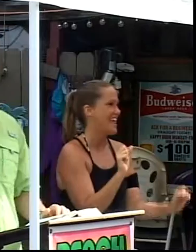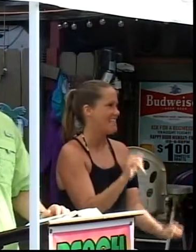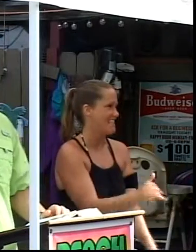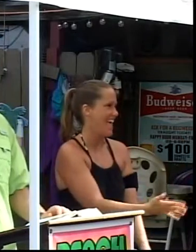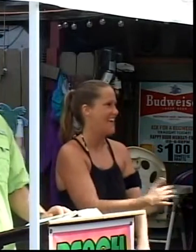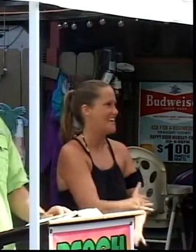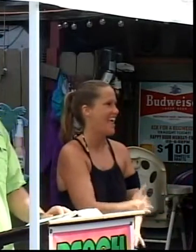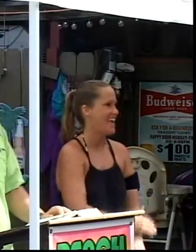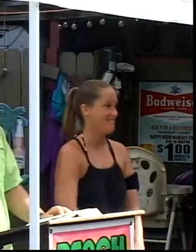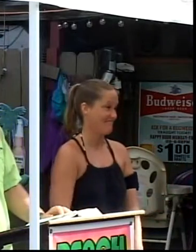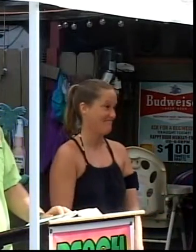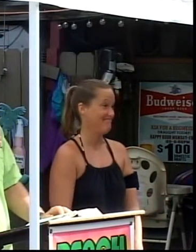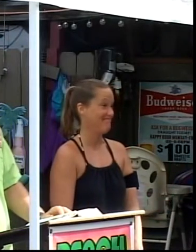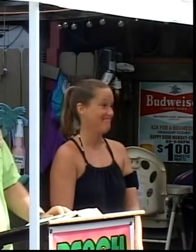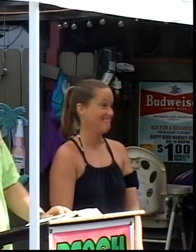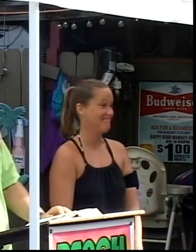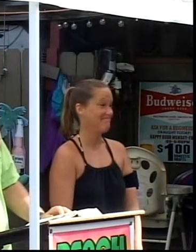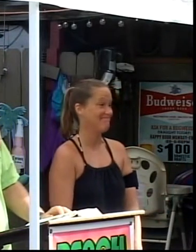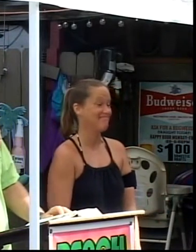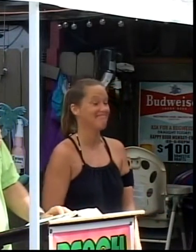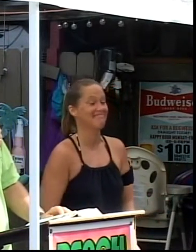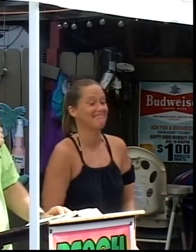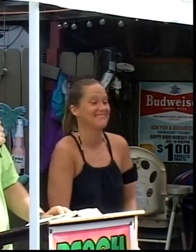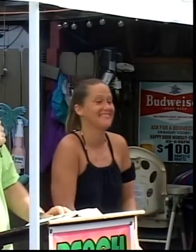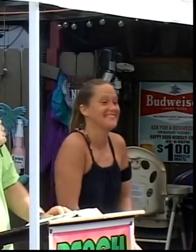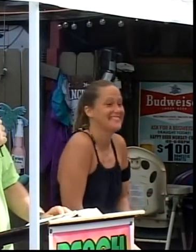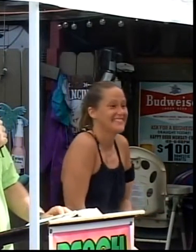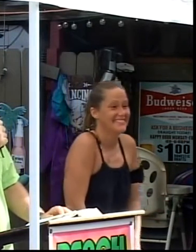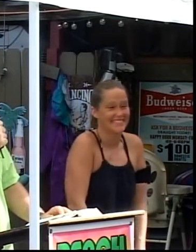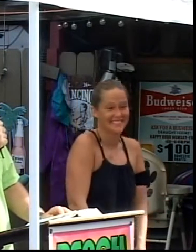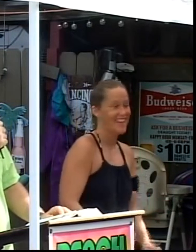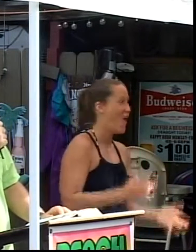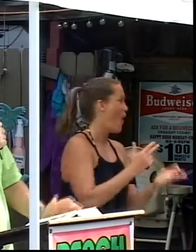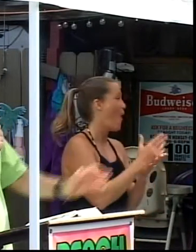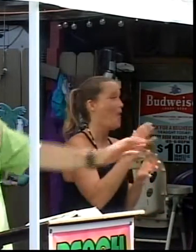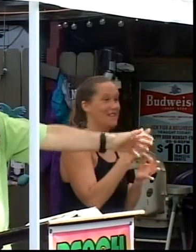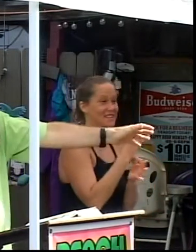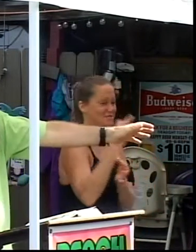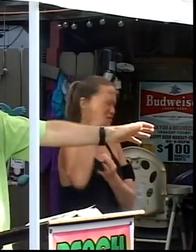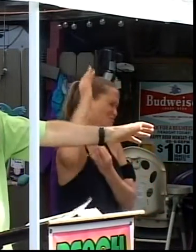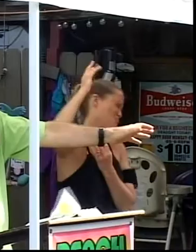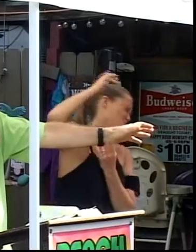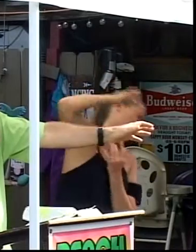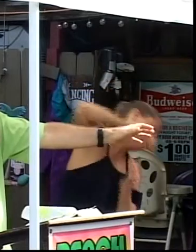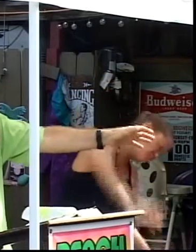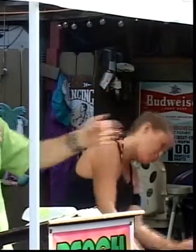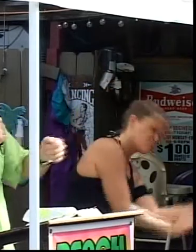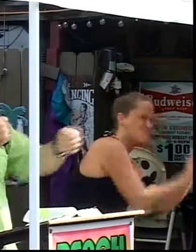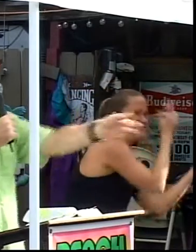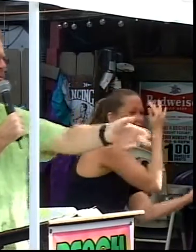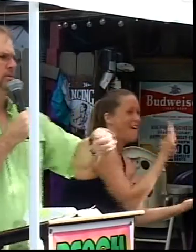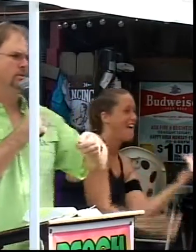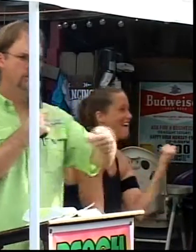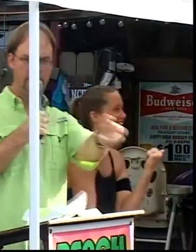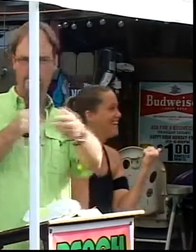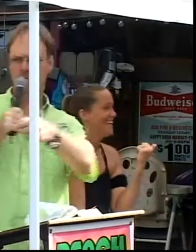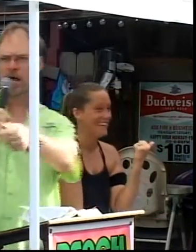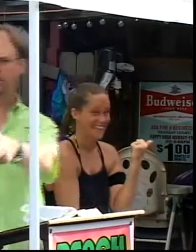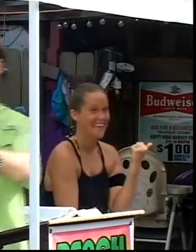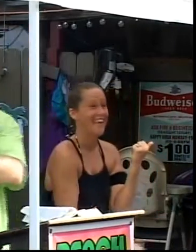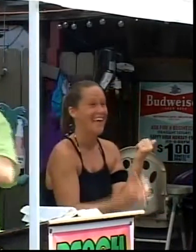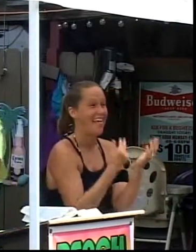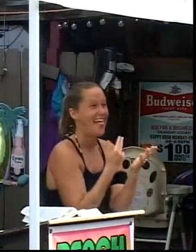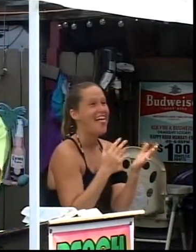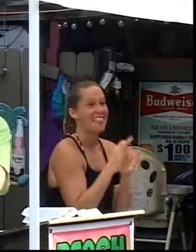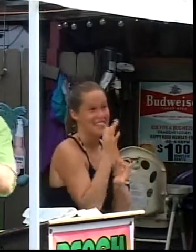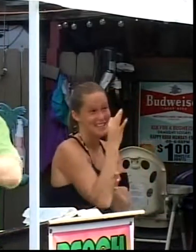were saved that day. Holy Spirit fire. Those 12 men couldn't have done that, going out, giving